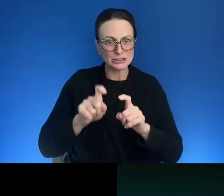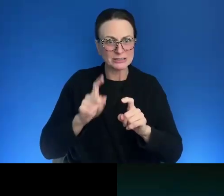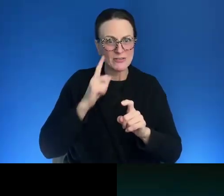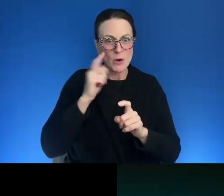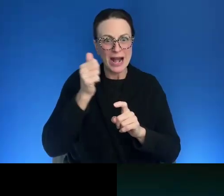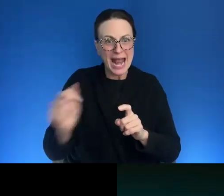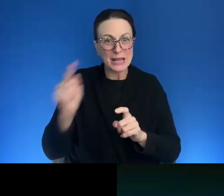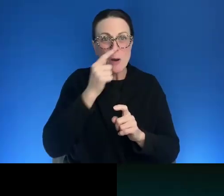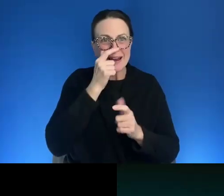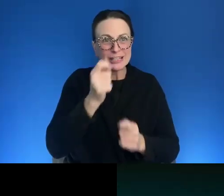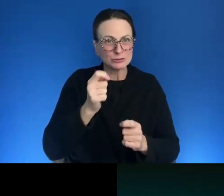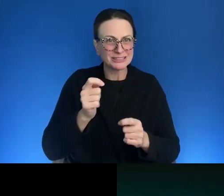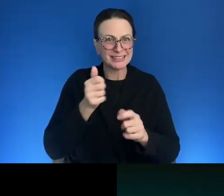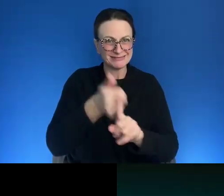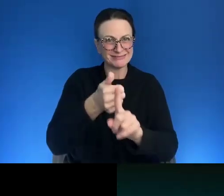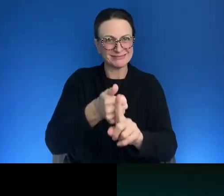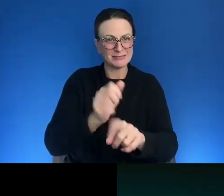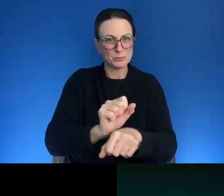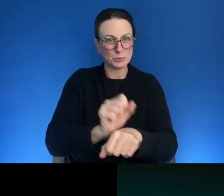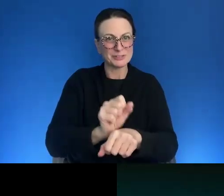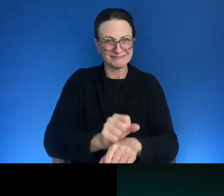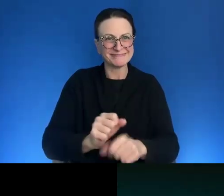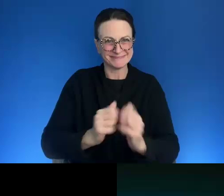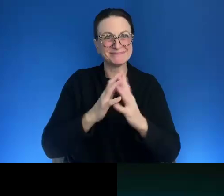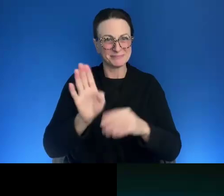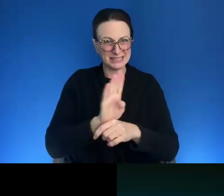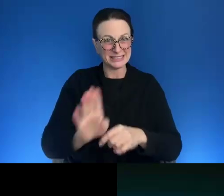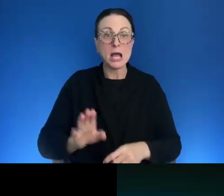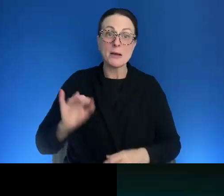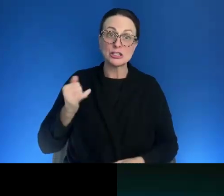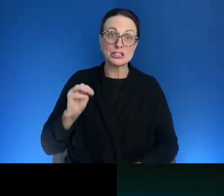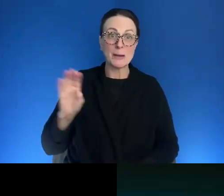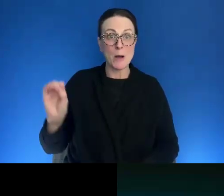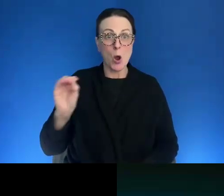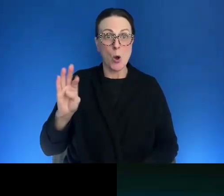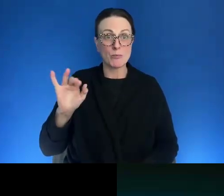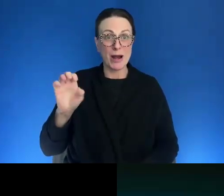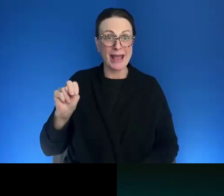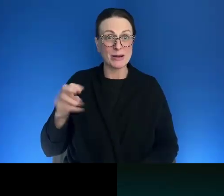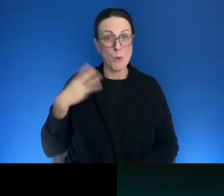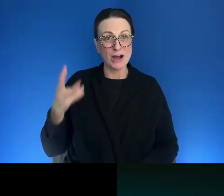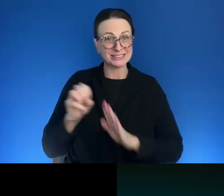anyone interested in self-employment. So this is from my friend Jim O'Brien in Washington State.